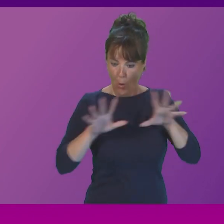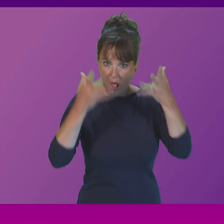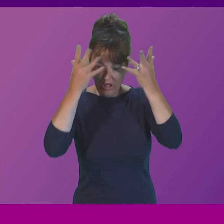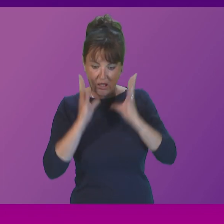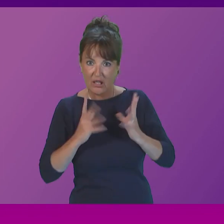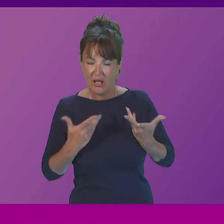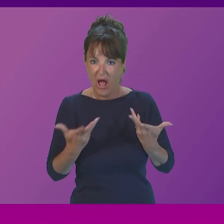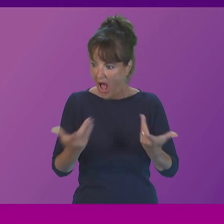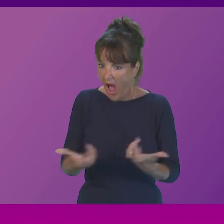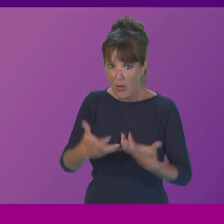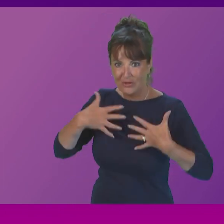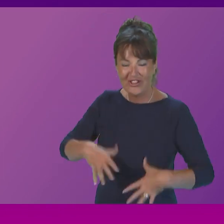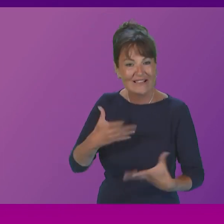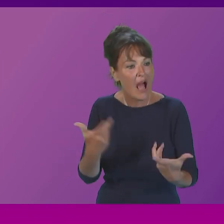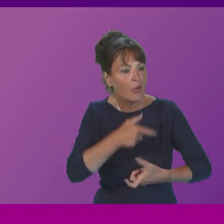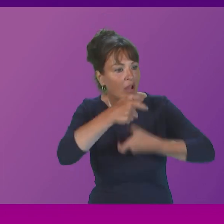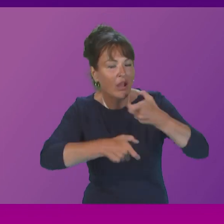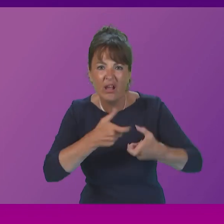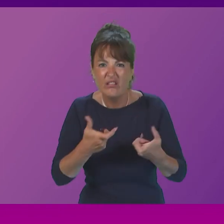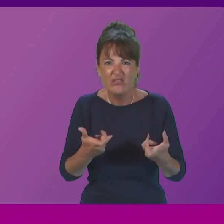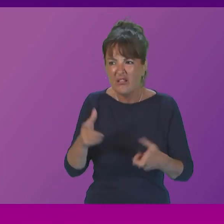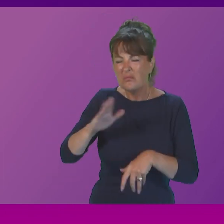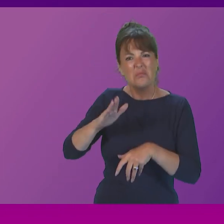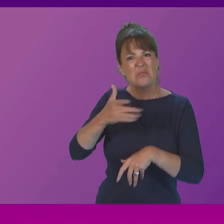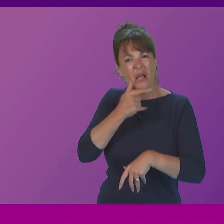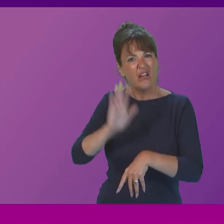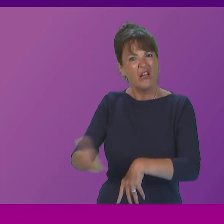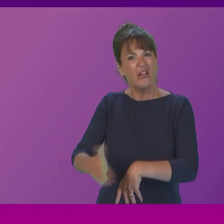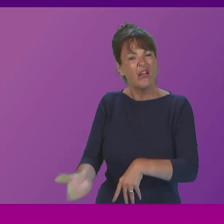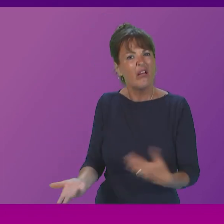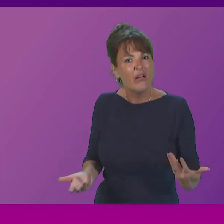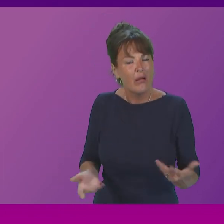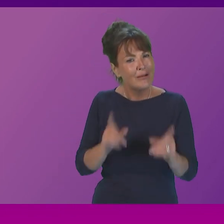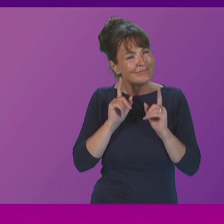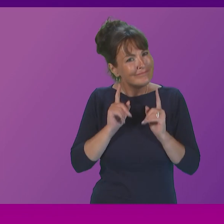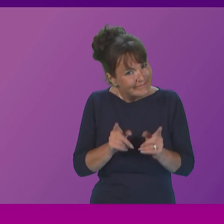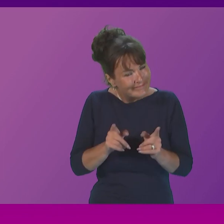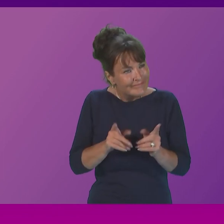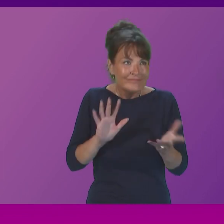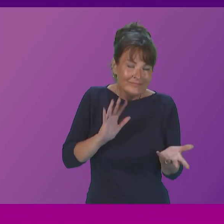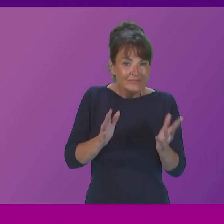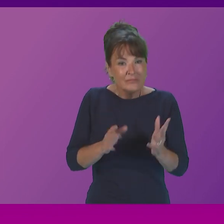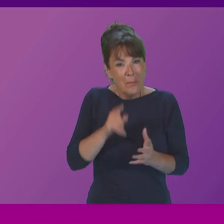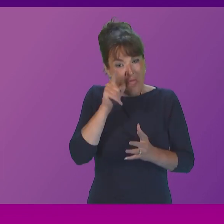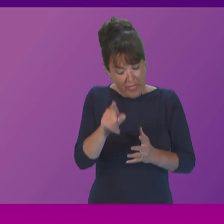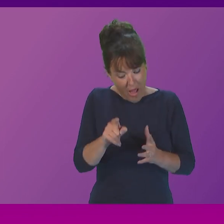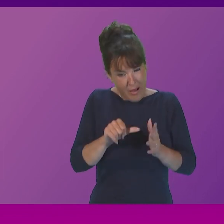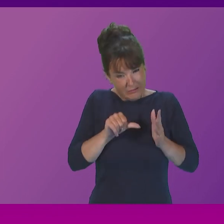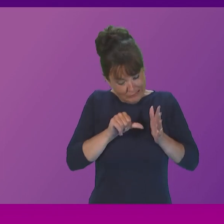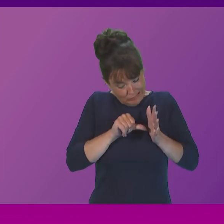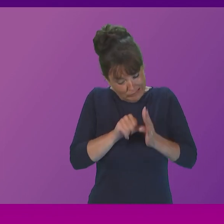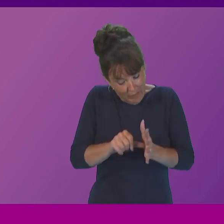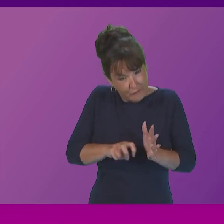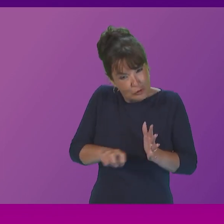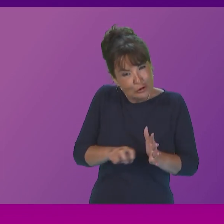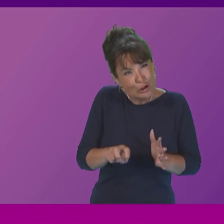about how we come across. But actually, in so many ways, that toughness is, I